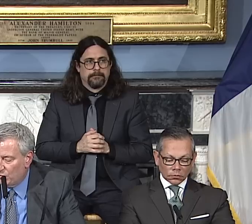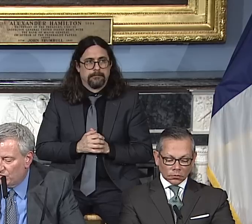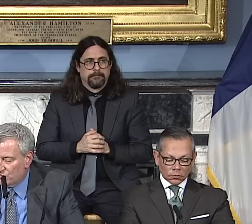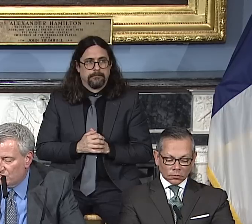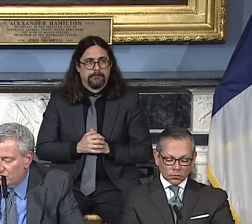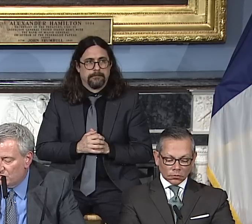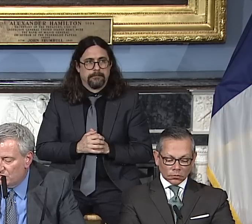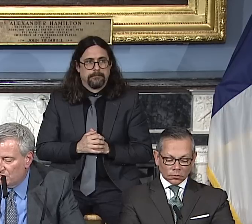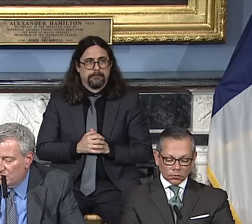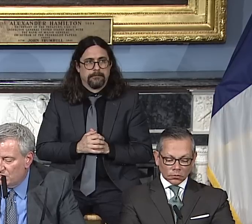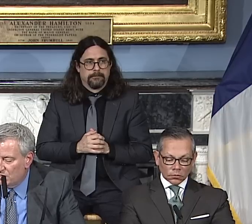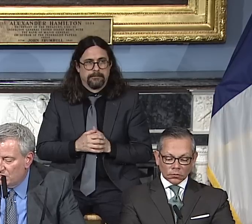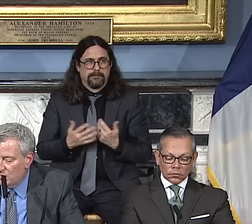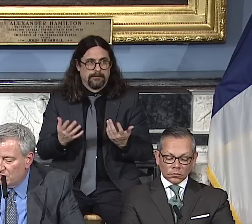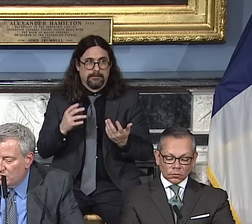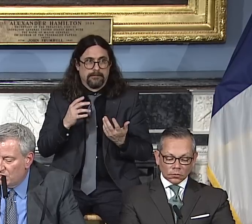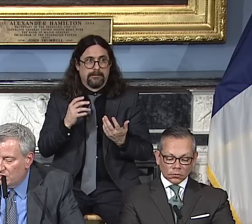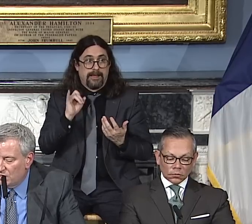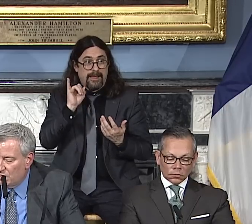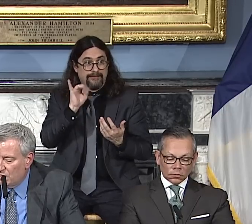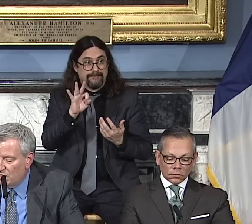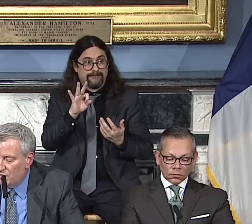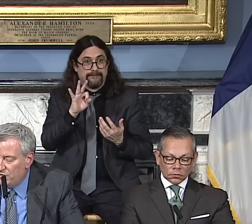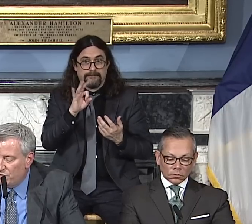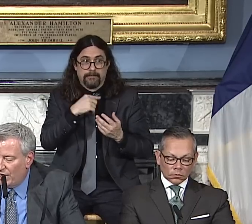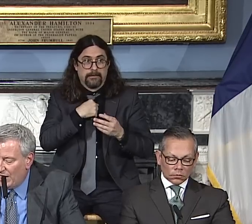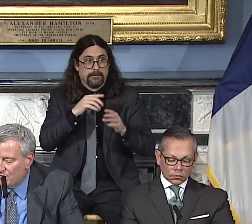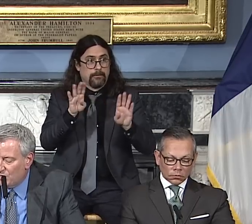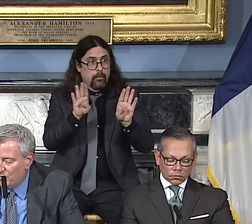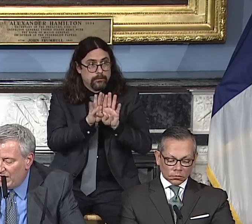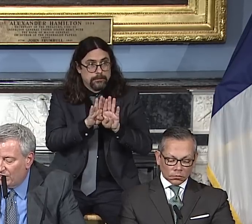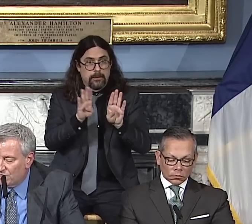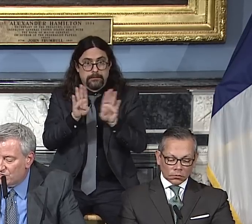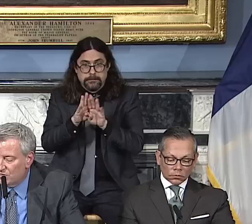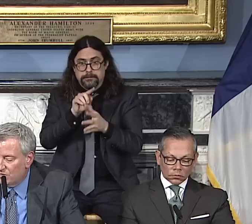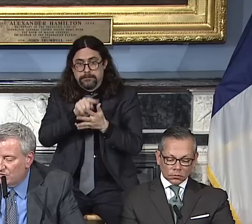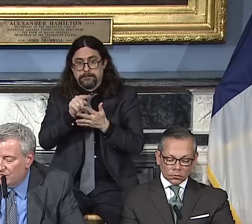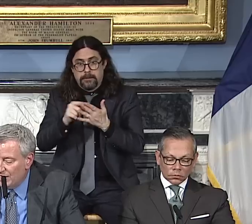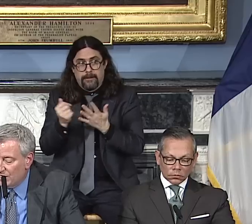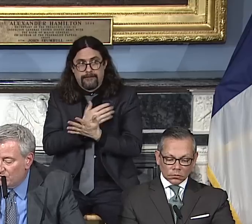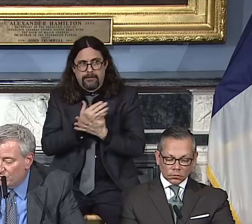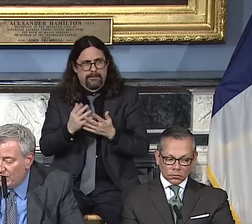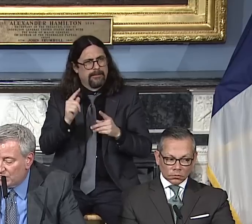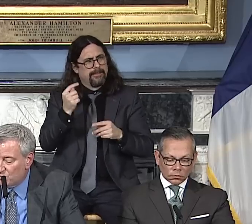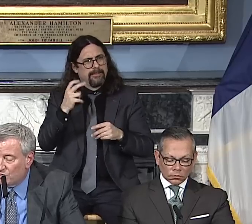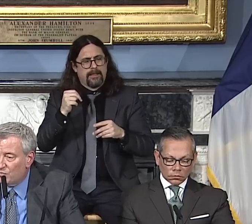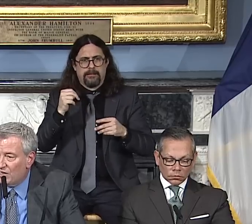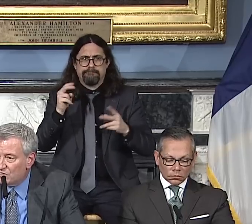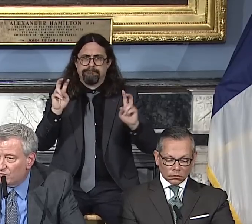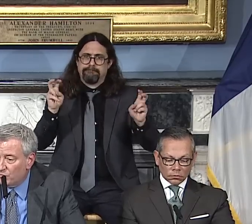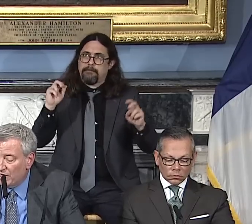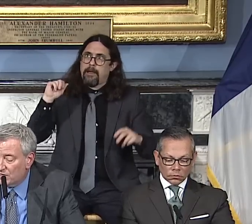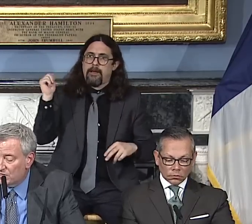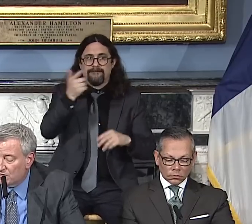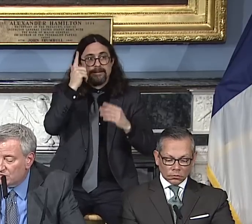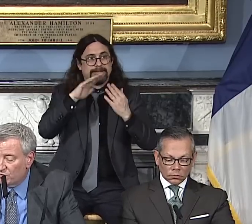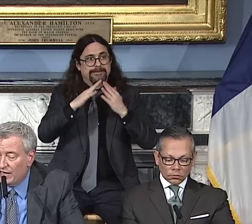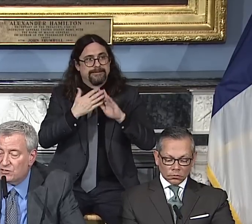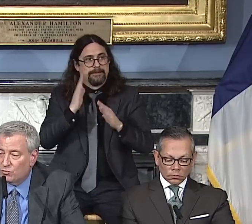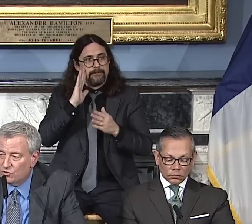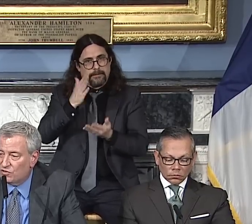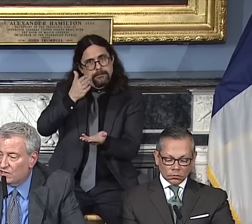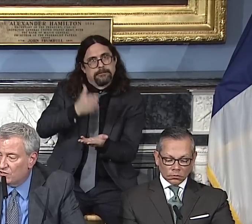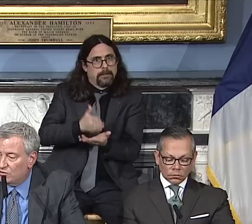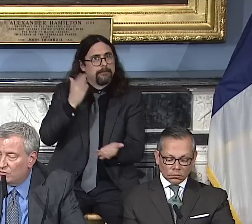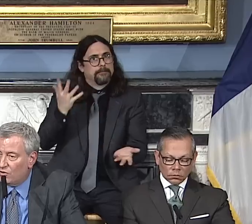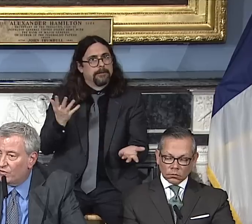been established. You have to balance the negative impacts with the positive impacts. So